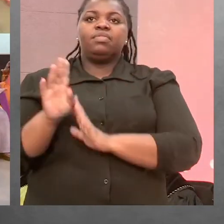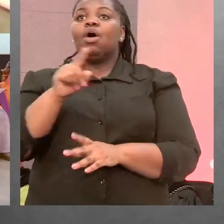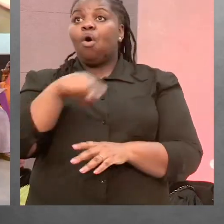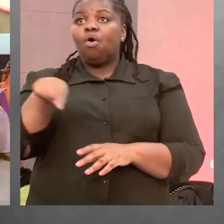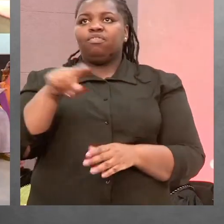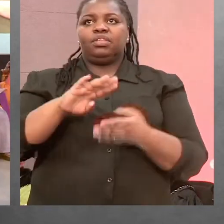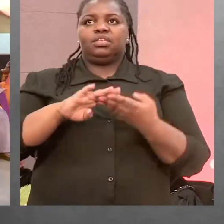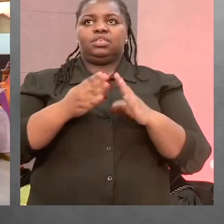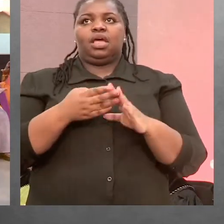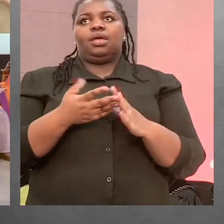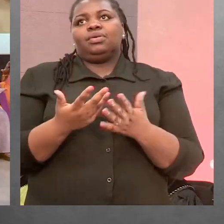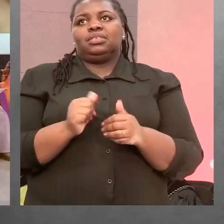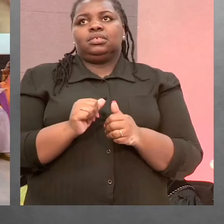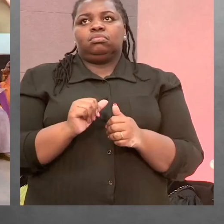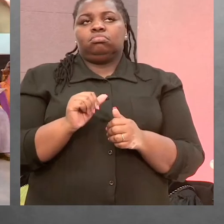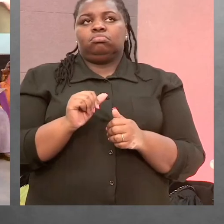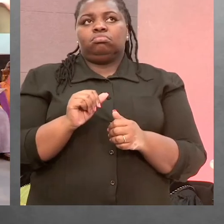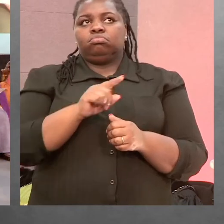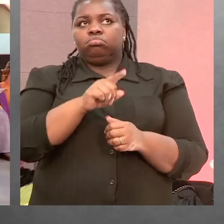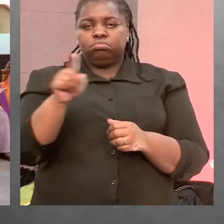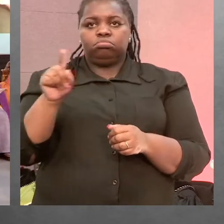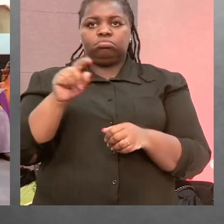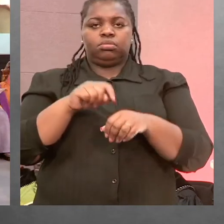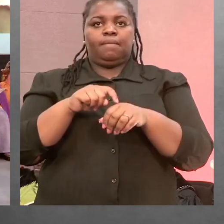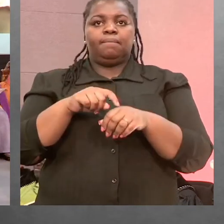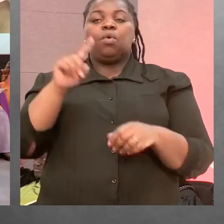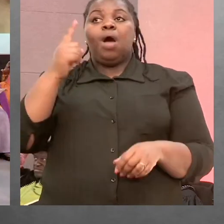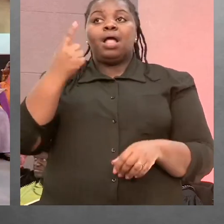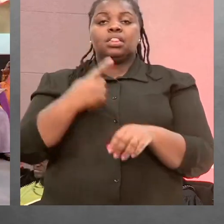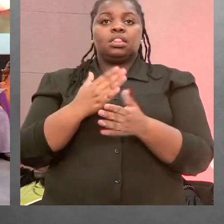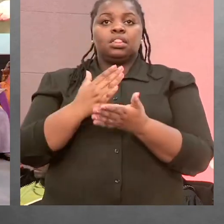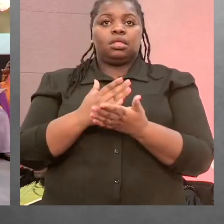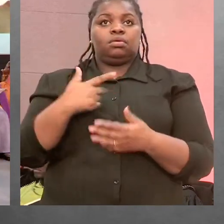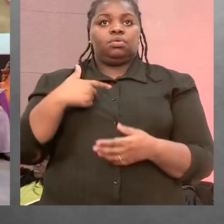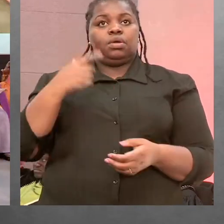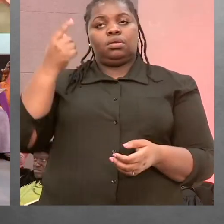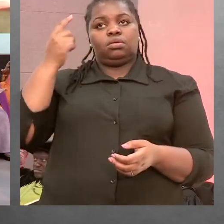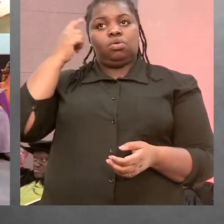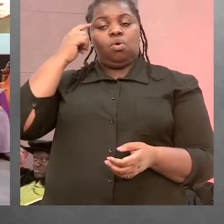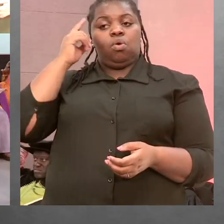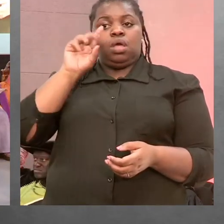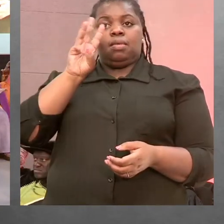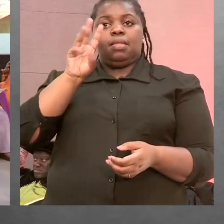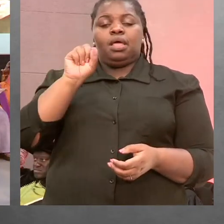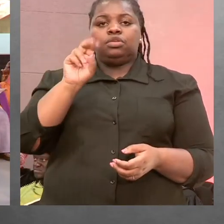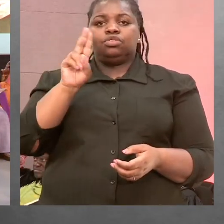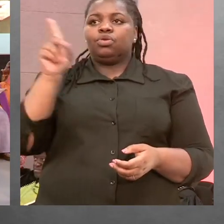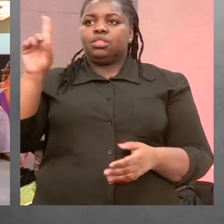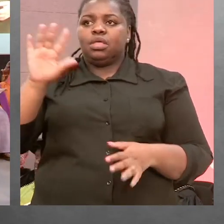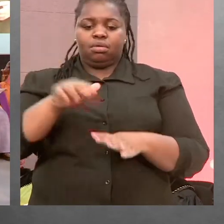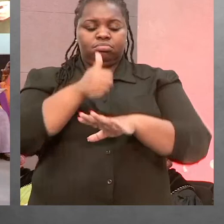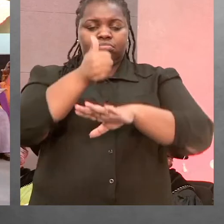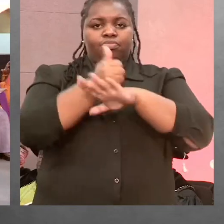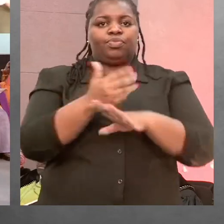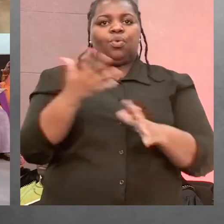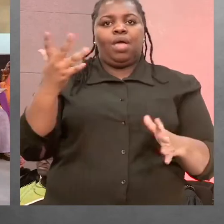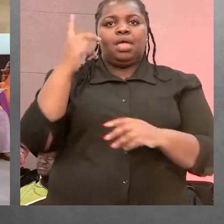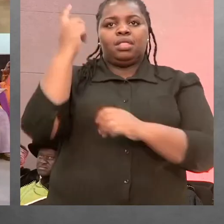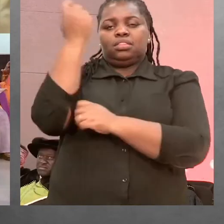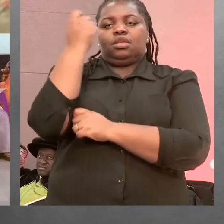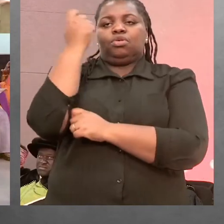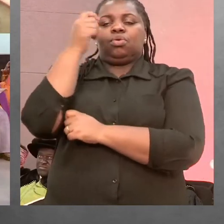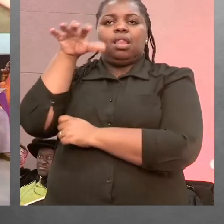society it lives in. One thing we should note about WSU is that it is situated in the rural